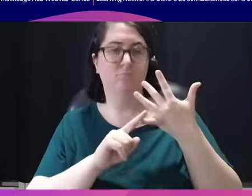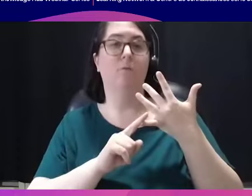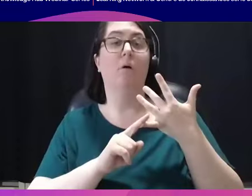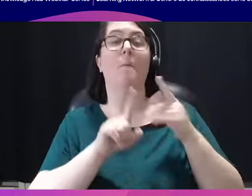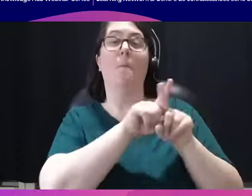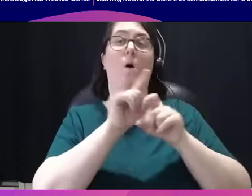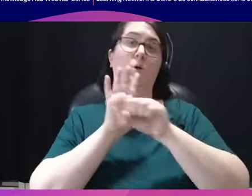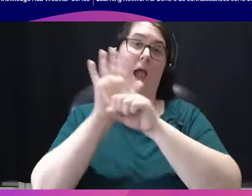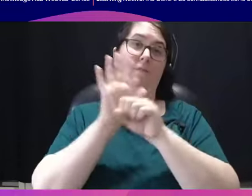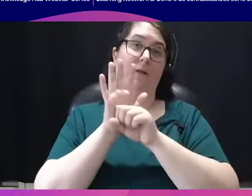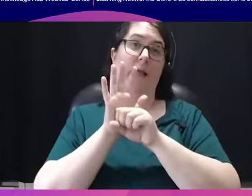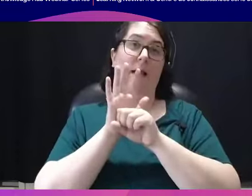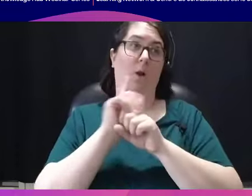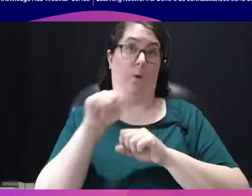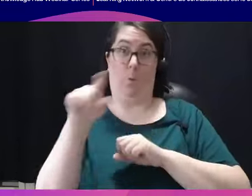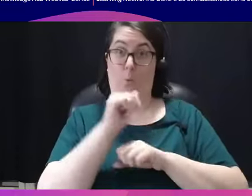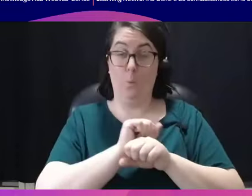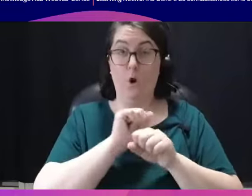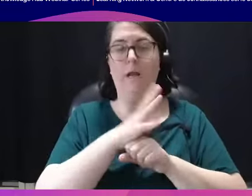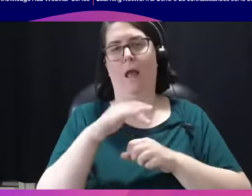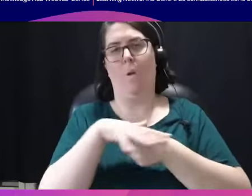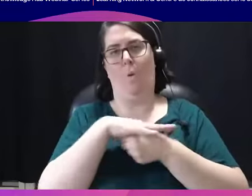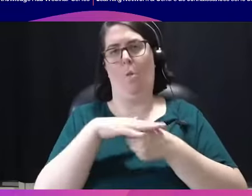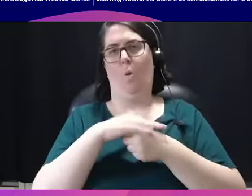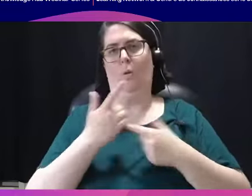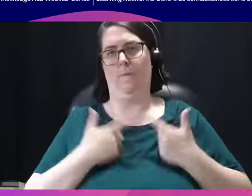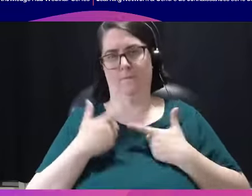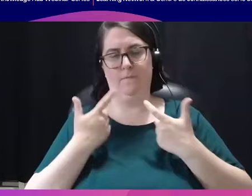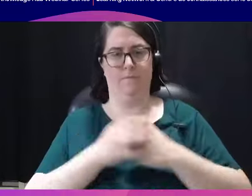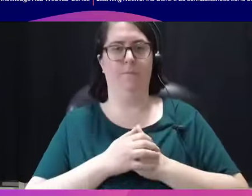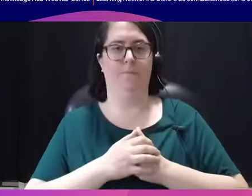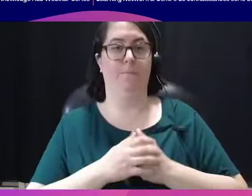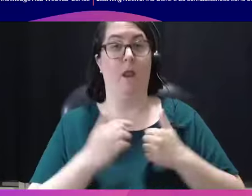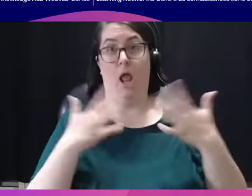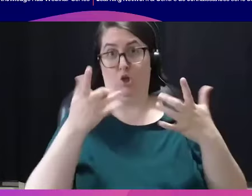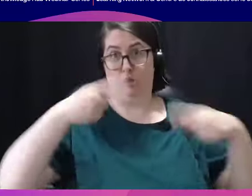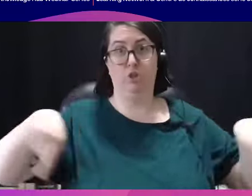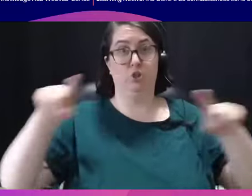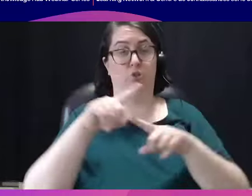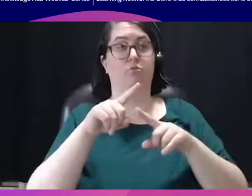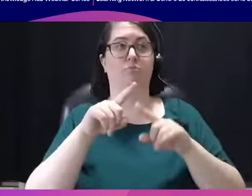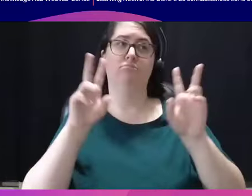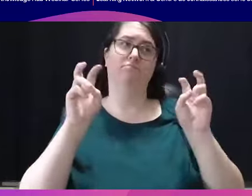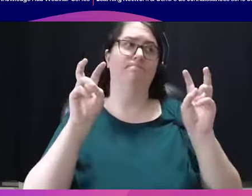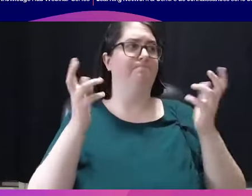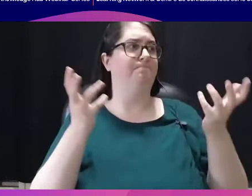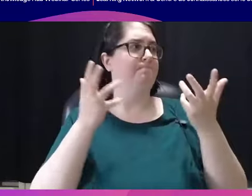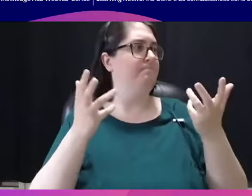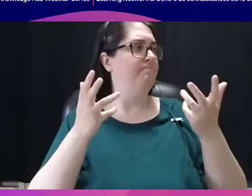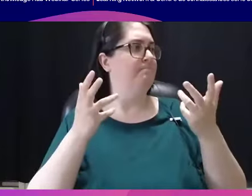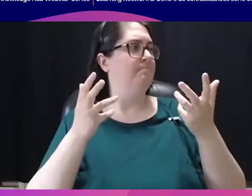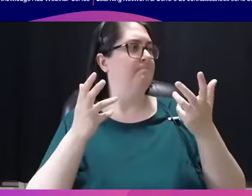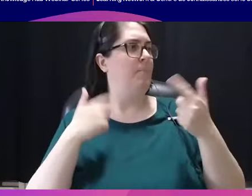gendered violence within our workplaces and within our local spaces. And I encourage individuals to really adopt a proper